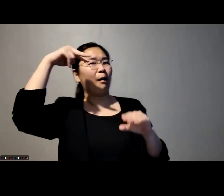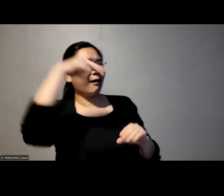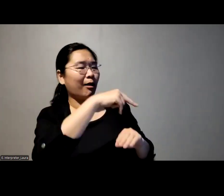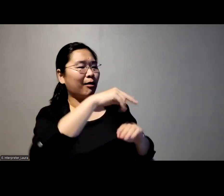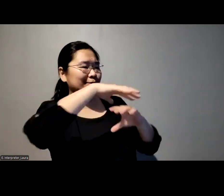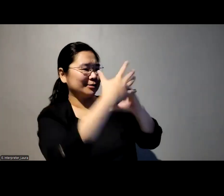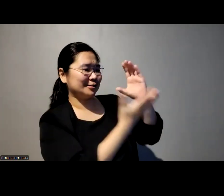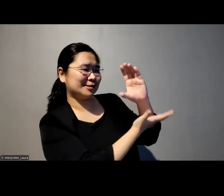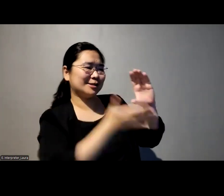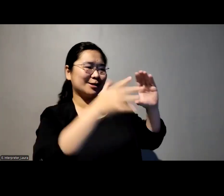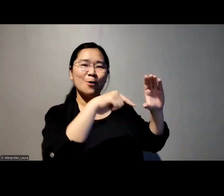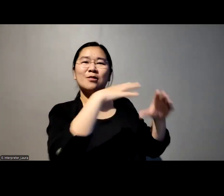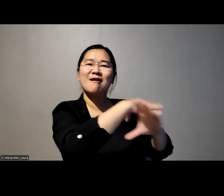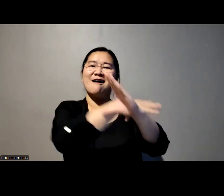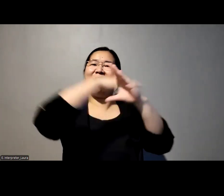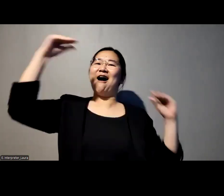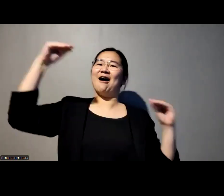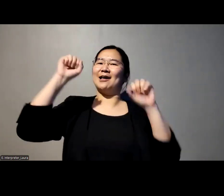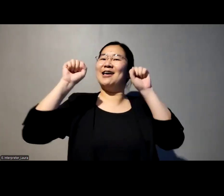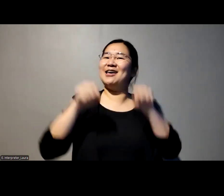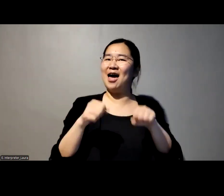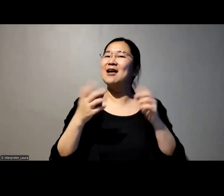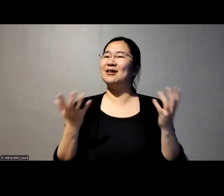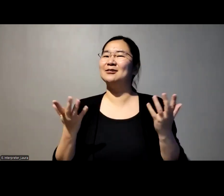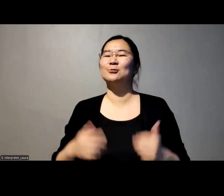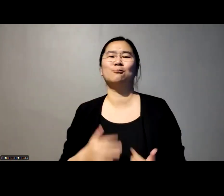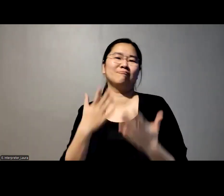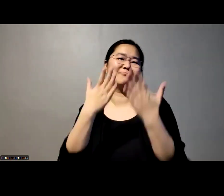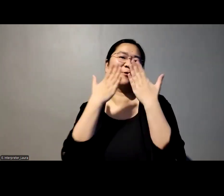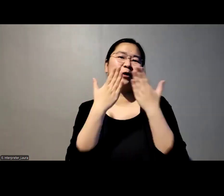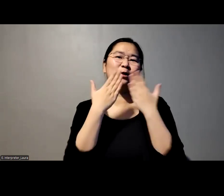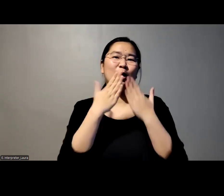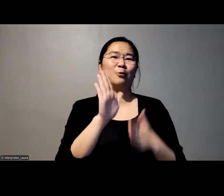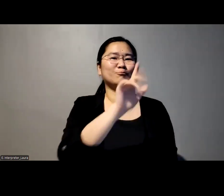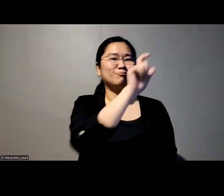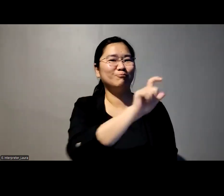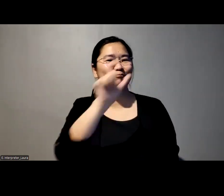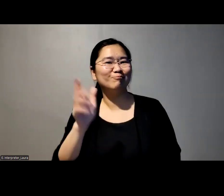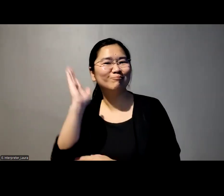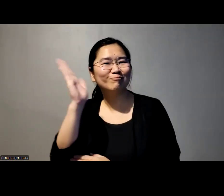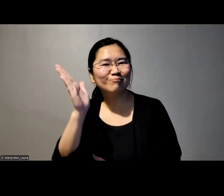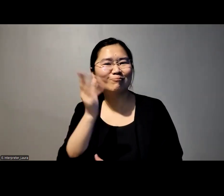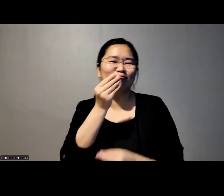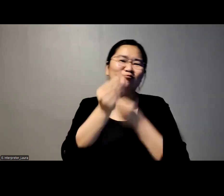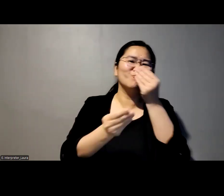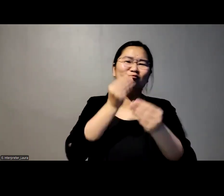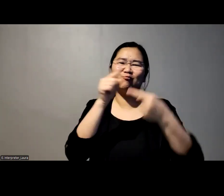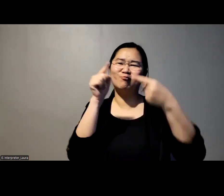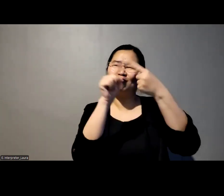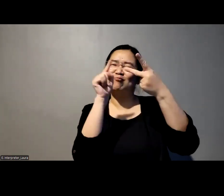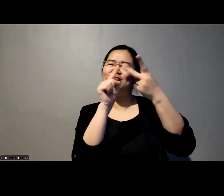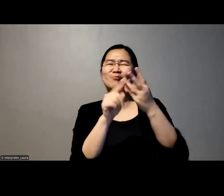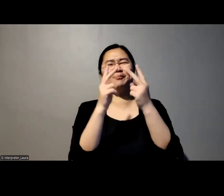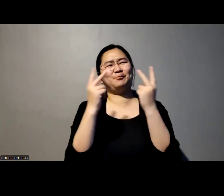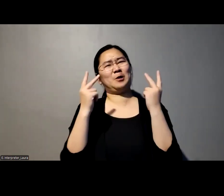work that they are doing. So thank you. Thank you so much to everyone once again. And with that, I would like to